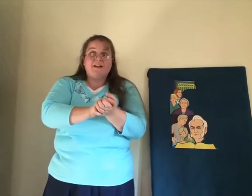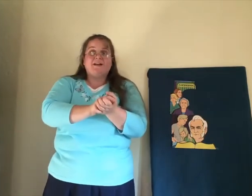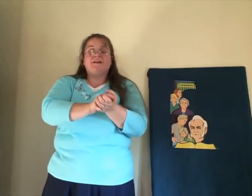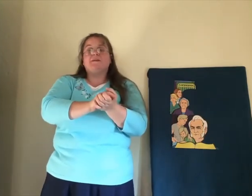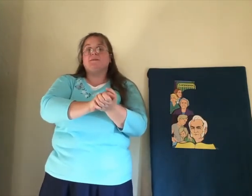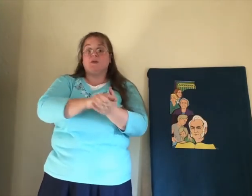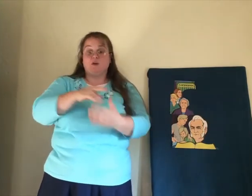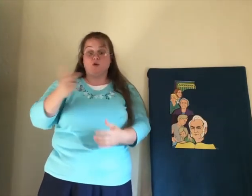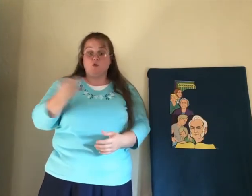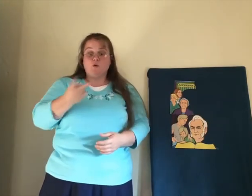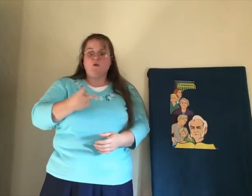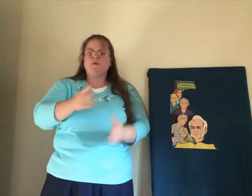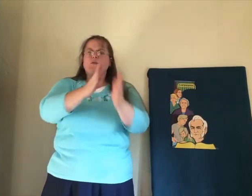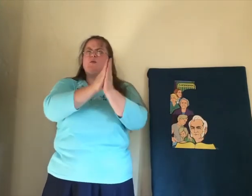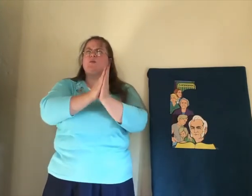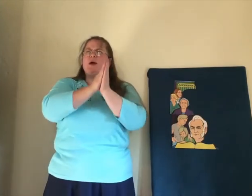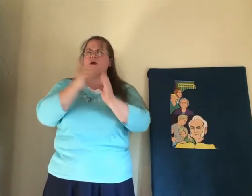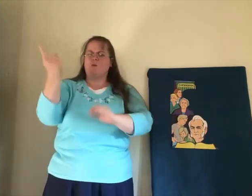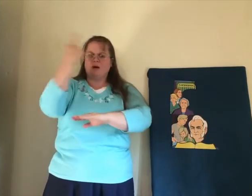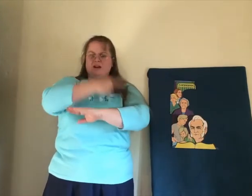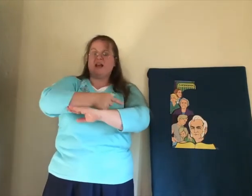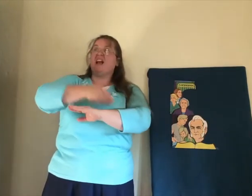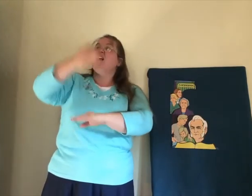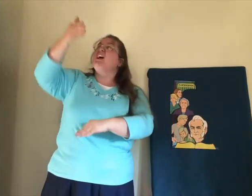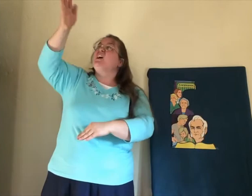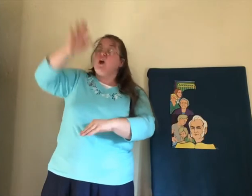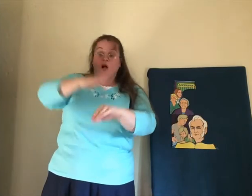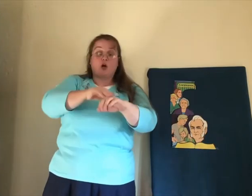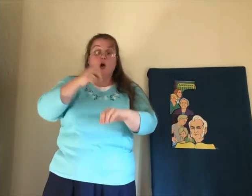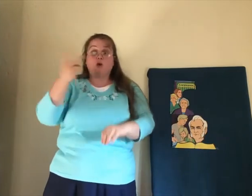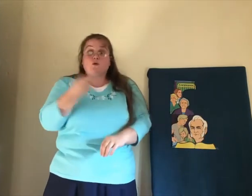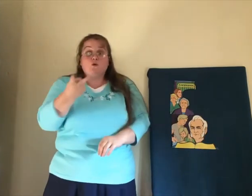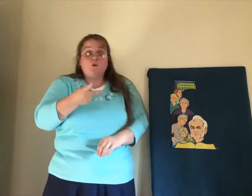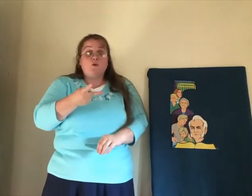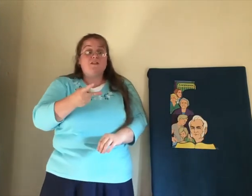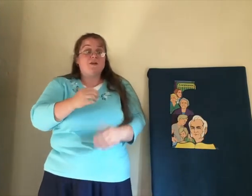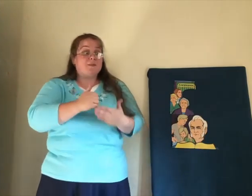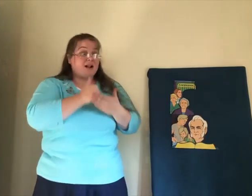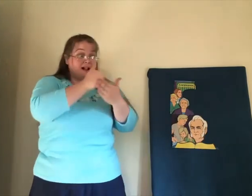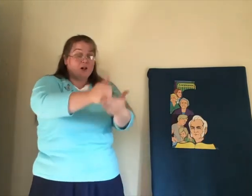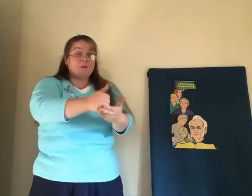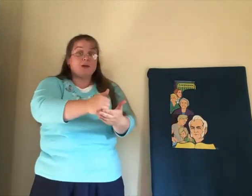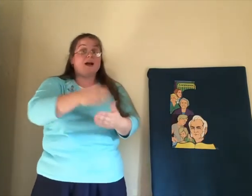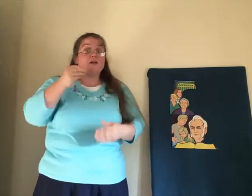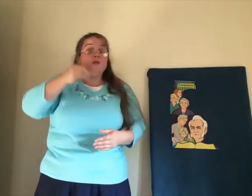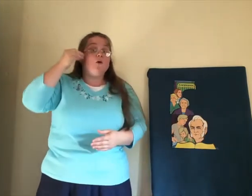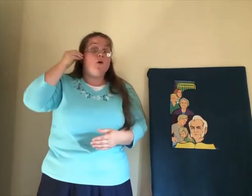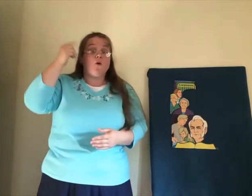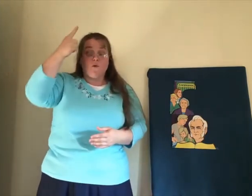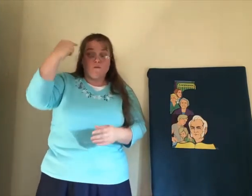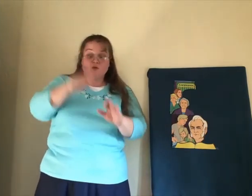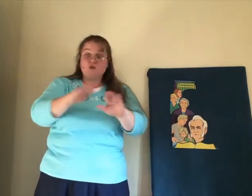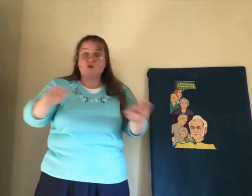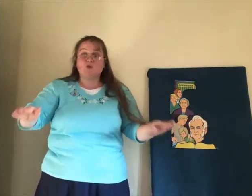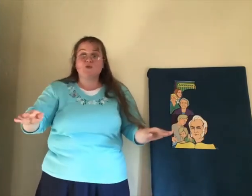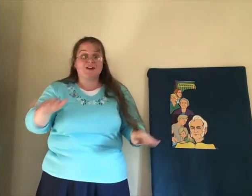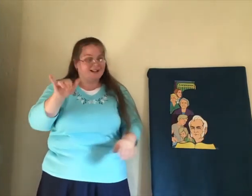There was a man and a woman, they were married, and the two of them prayed, and one day God called both of them to